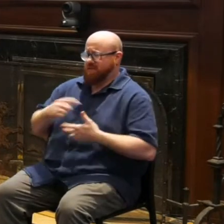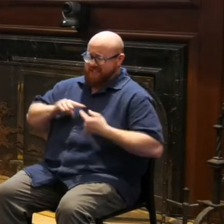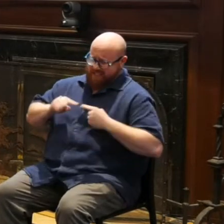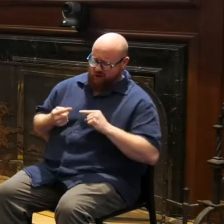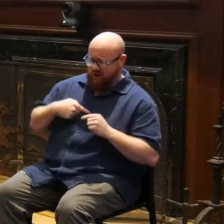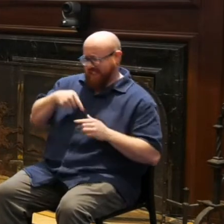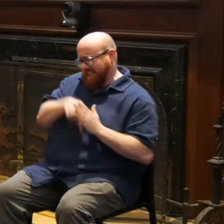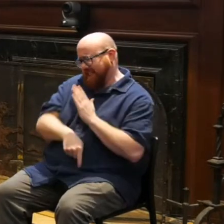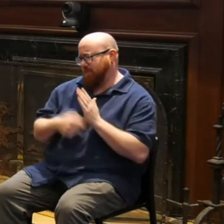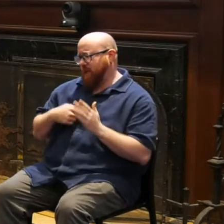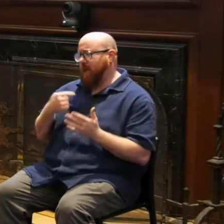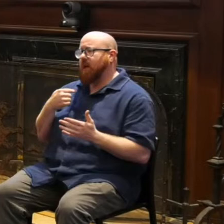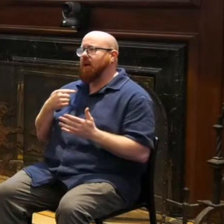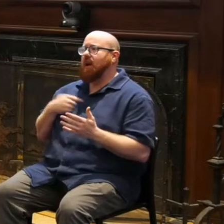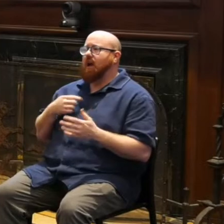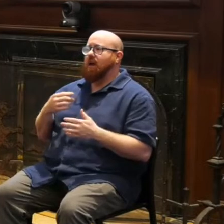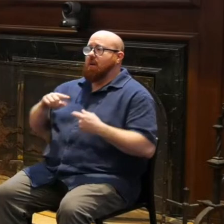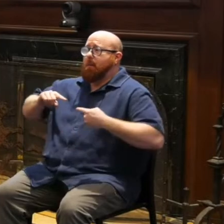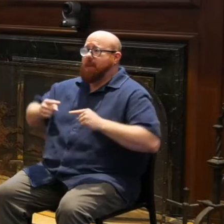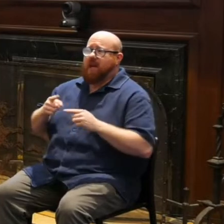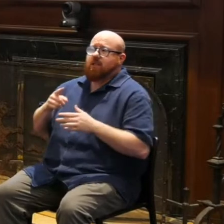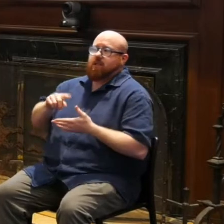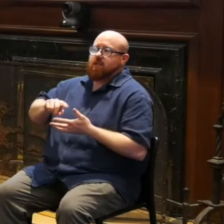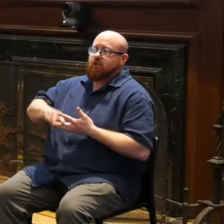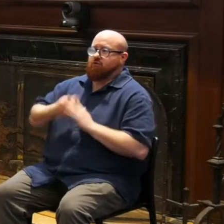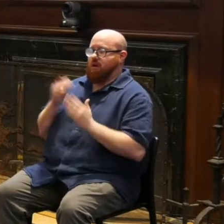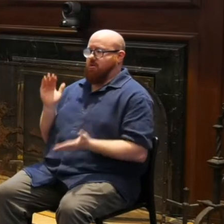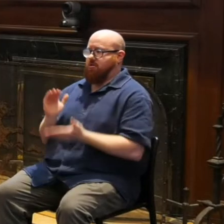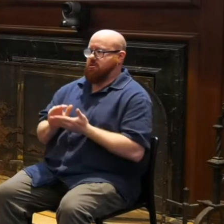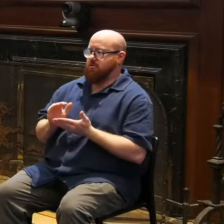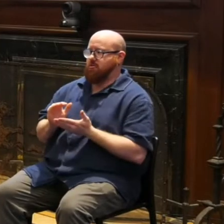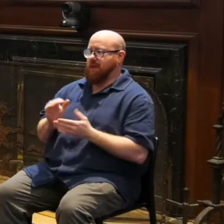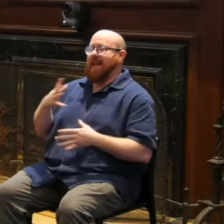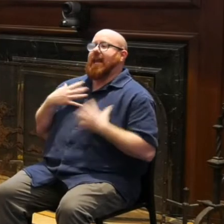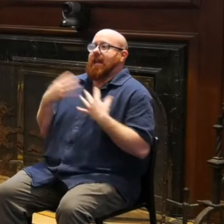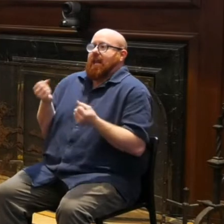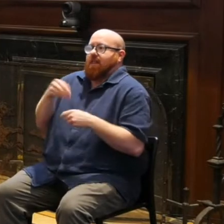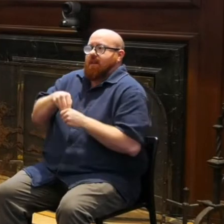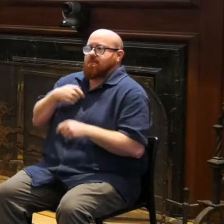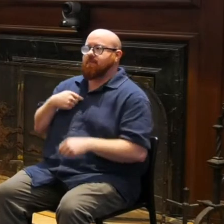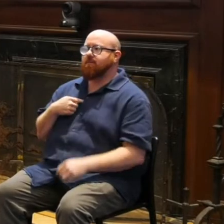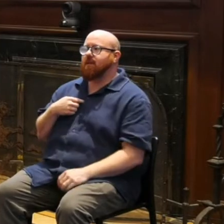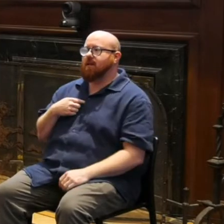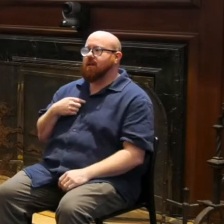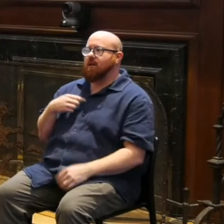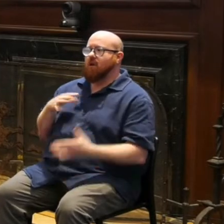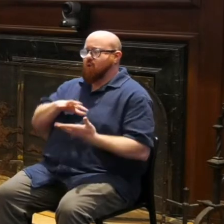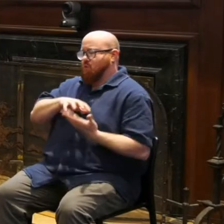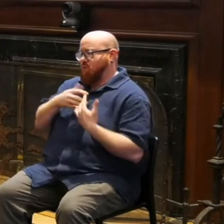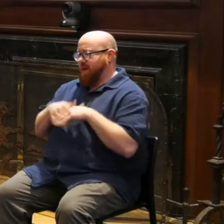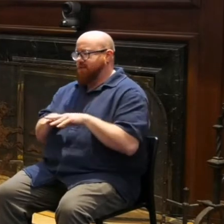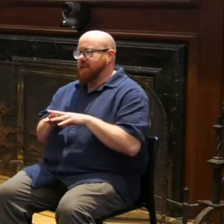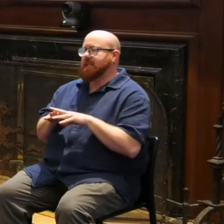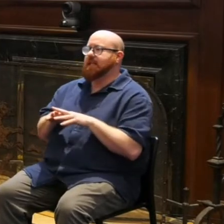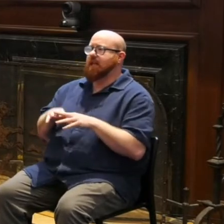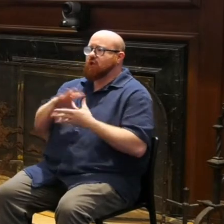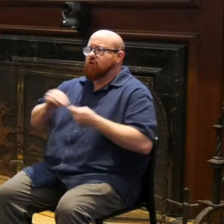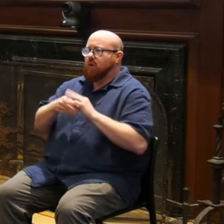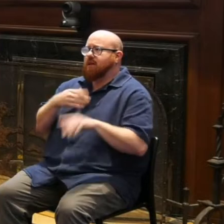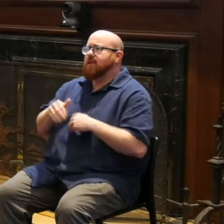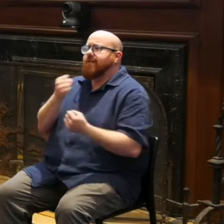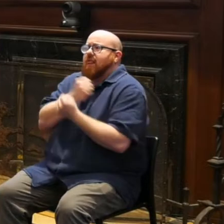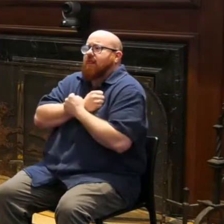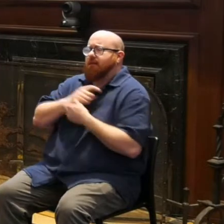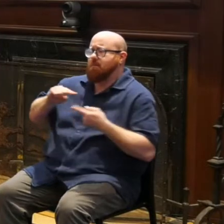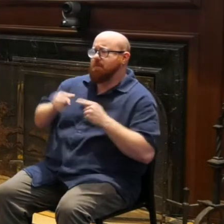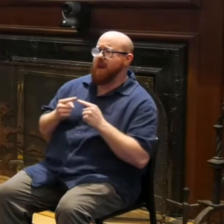keep. With every stroke, pain begins to subside as healing melodies within me reside. Weaving tales of love, pain, loss, and hope, and my passion